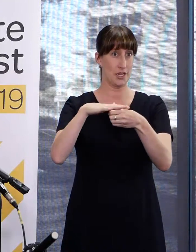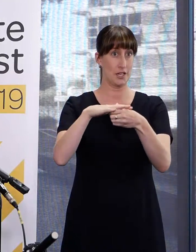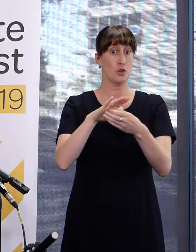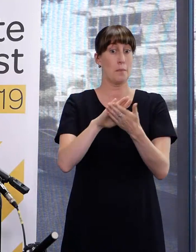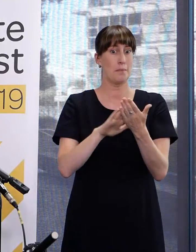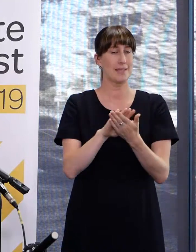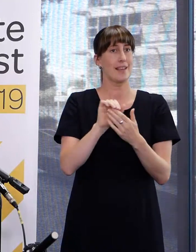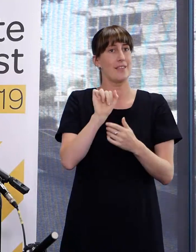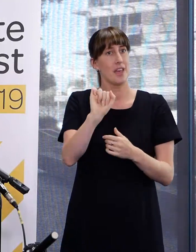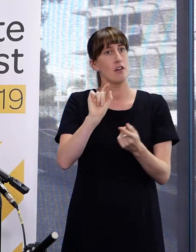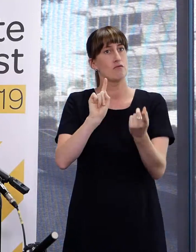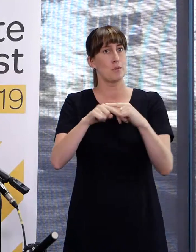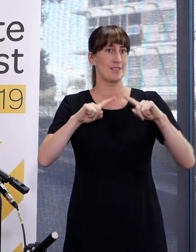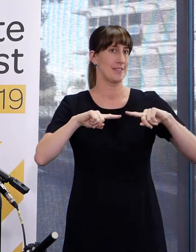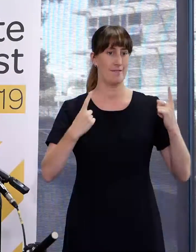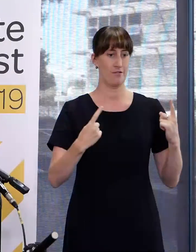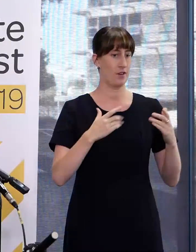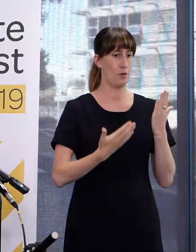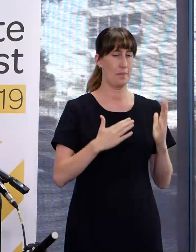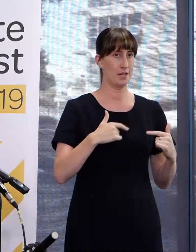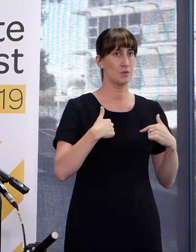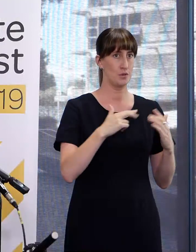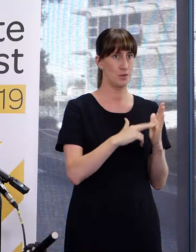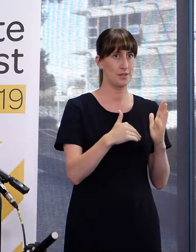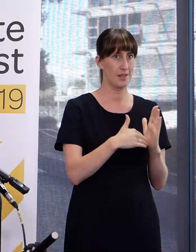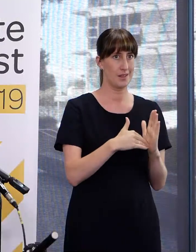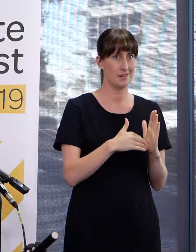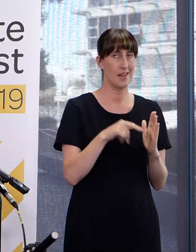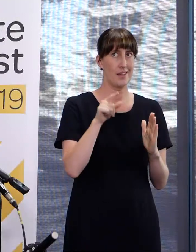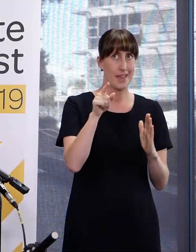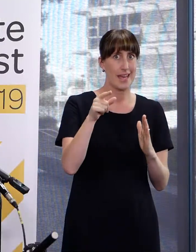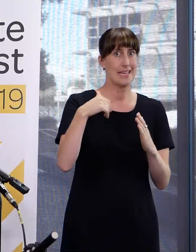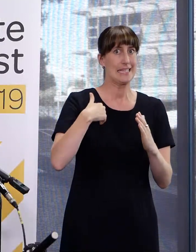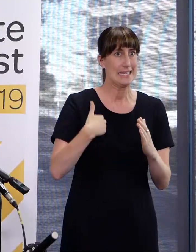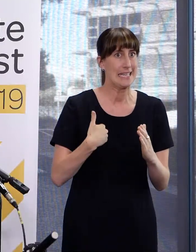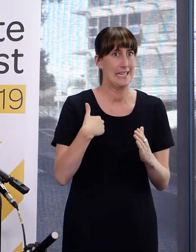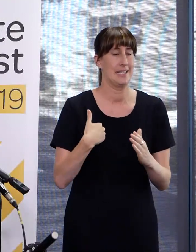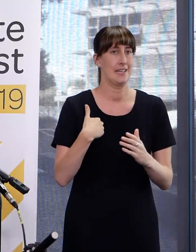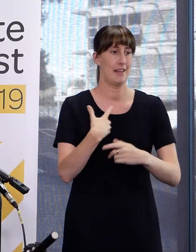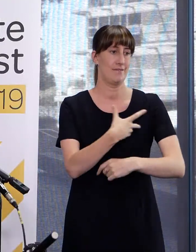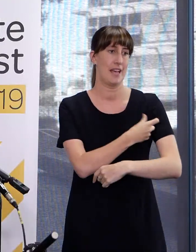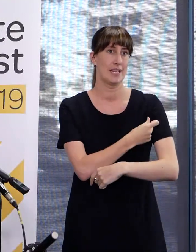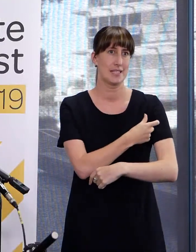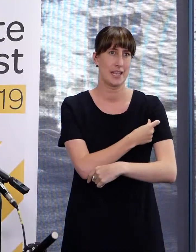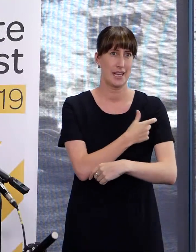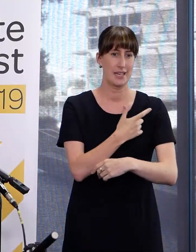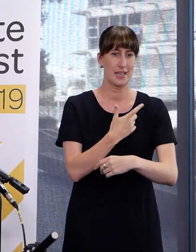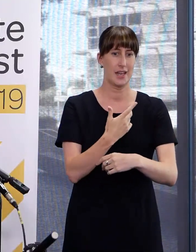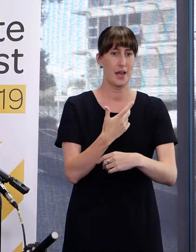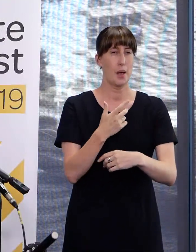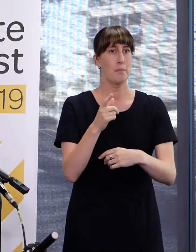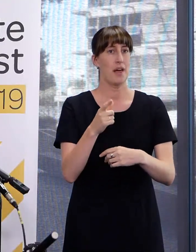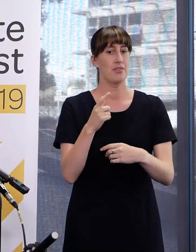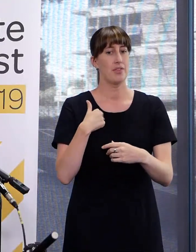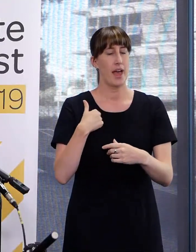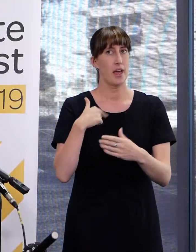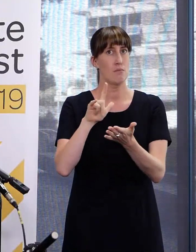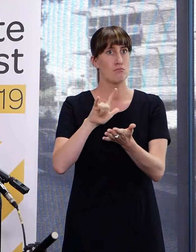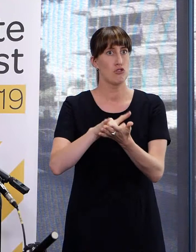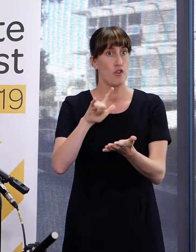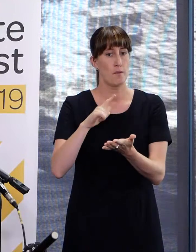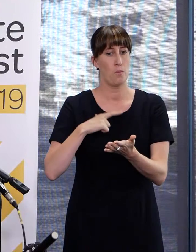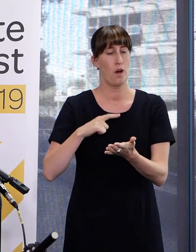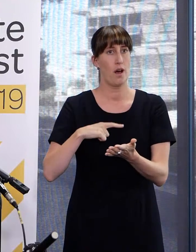happening there, and looking at getting access to a vaccine based on perhaps limited data. We feel that it